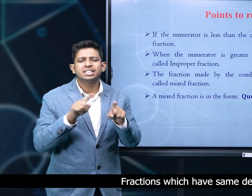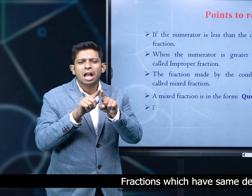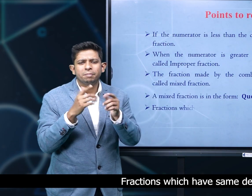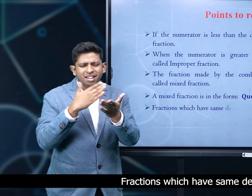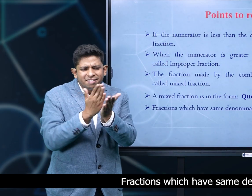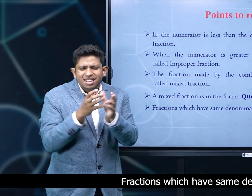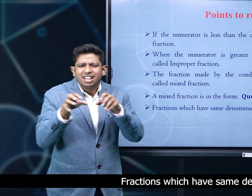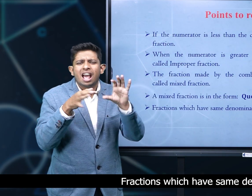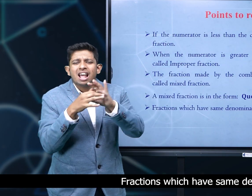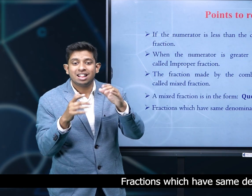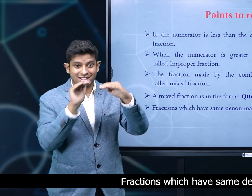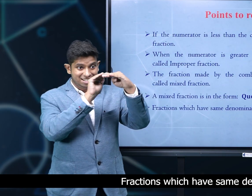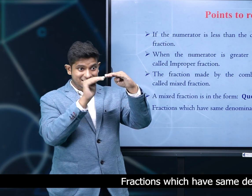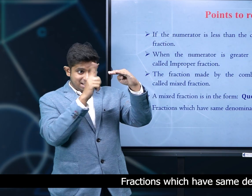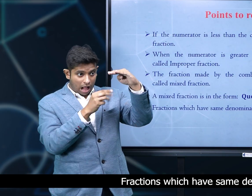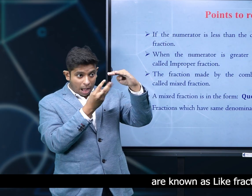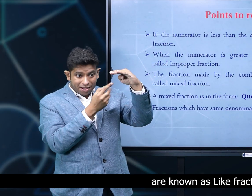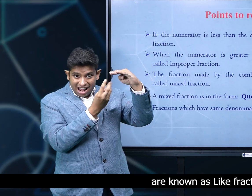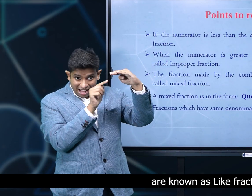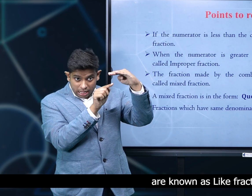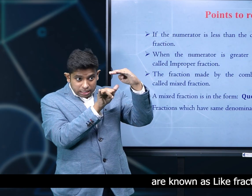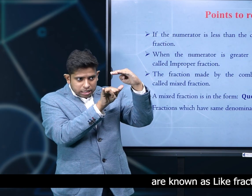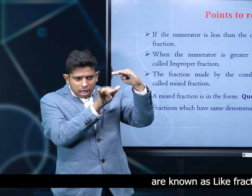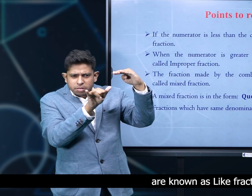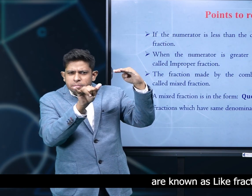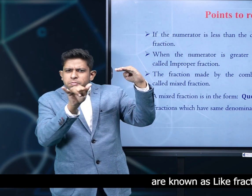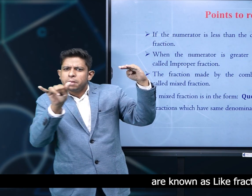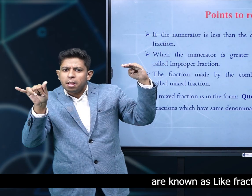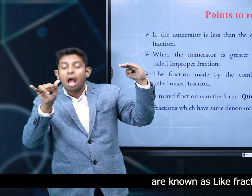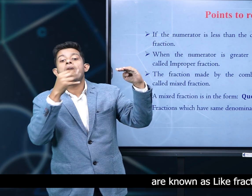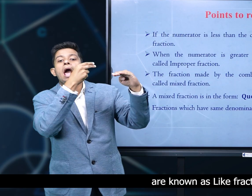Fractions which have same denominators are known as like fractions.